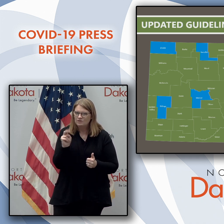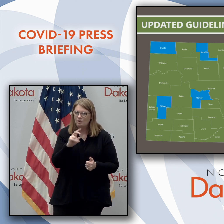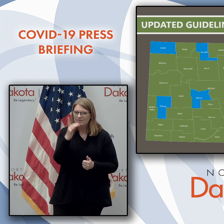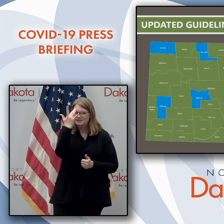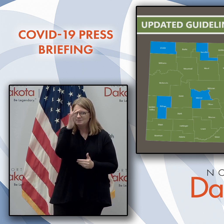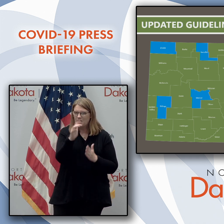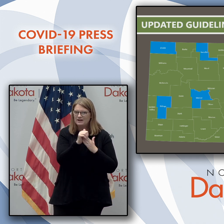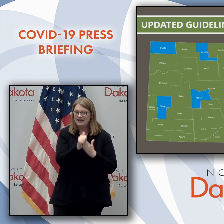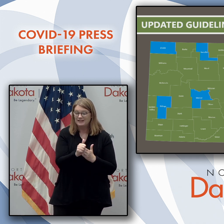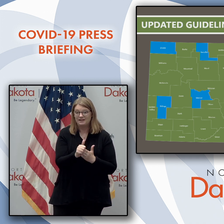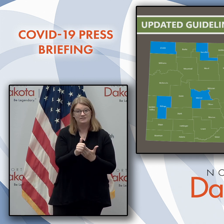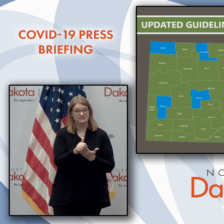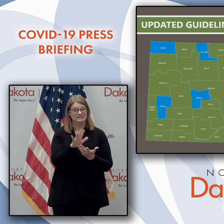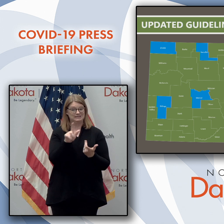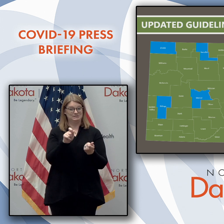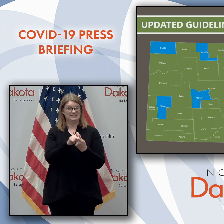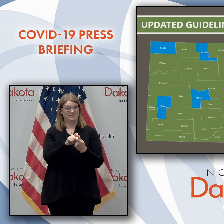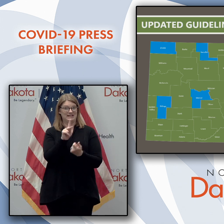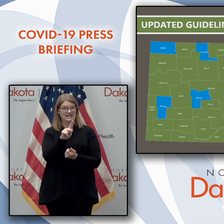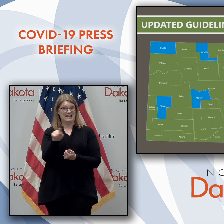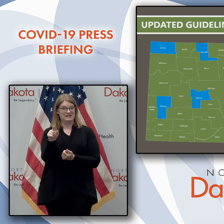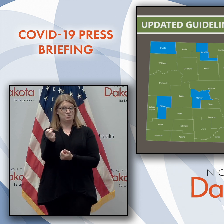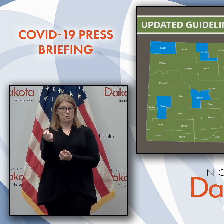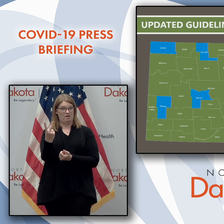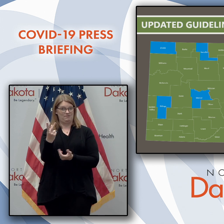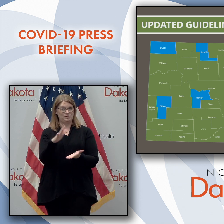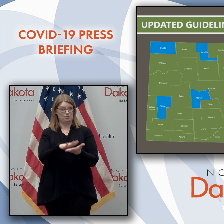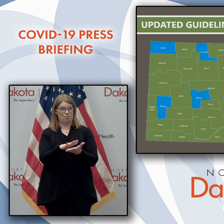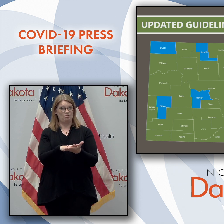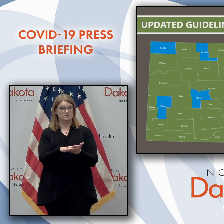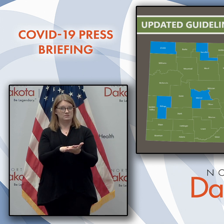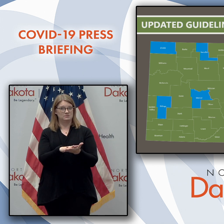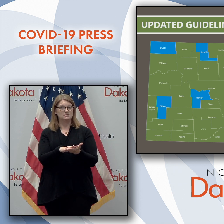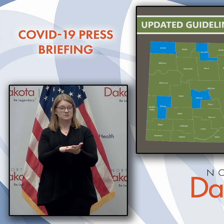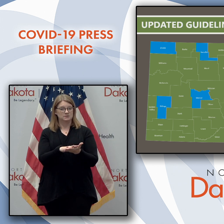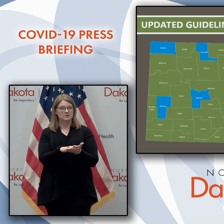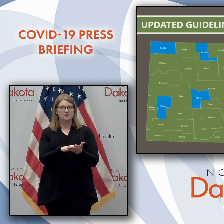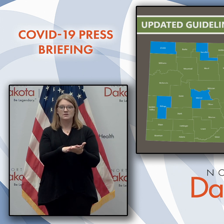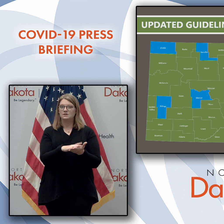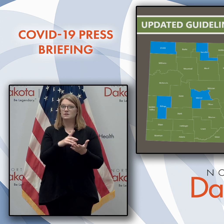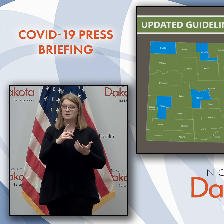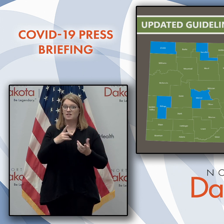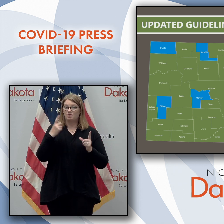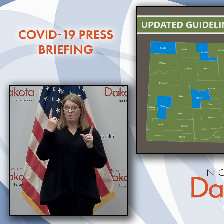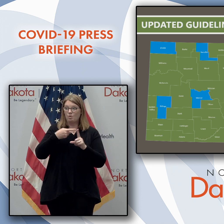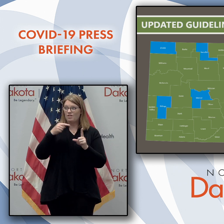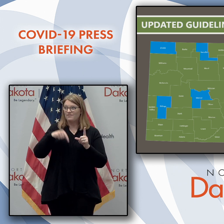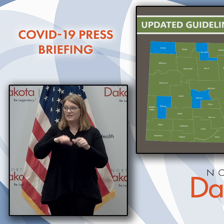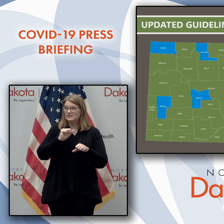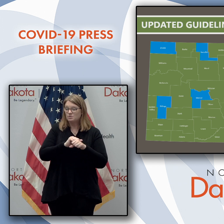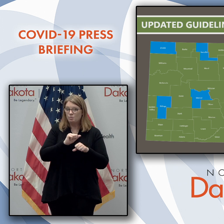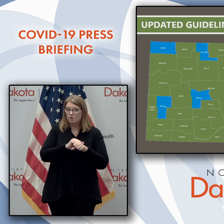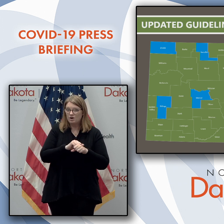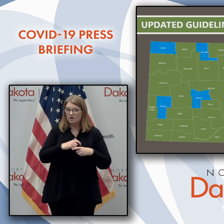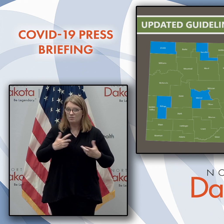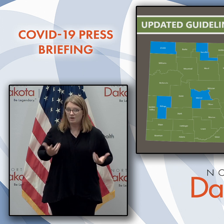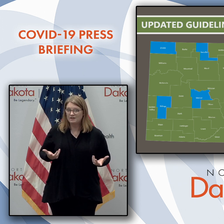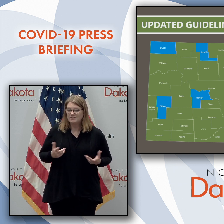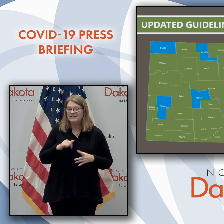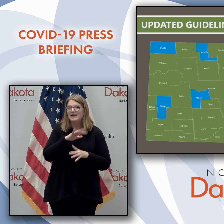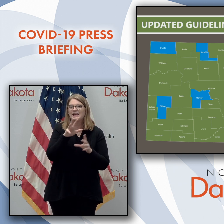SMART guidelines, particularly as it relates to the K-12 schools, because the goal of all of the work we're doing here includes keeping